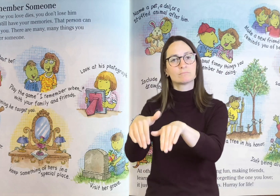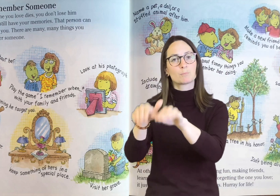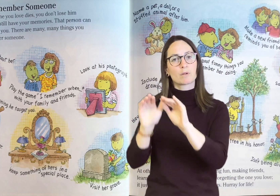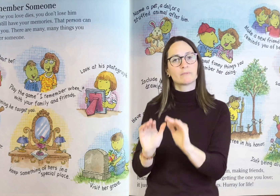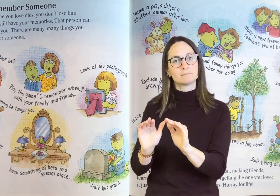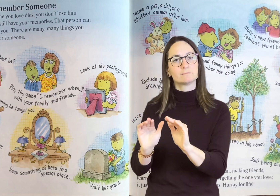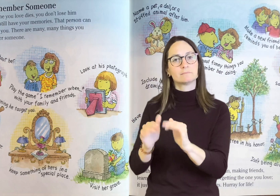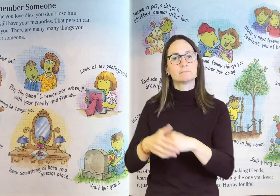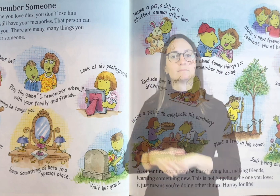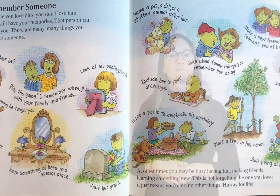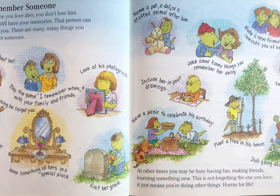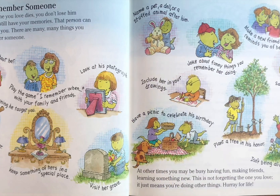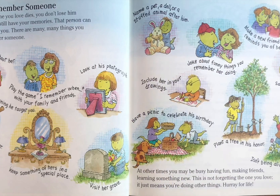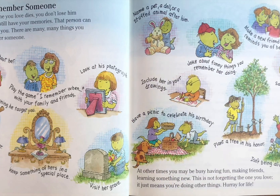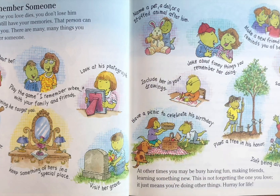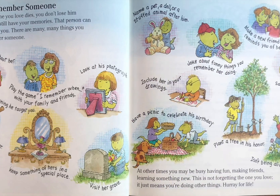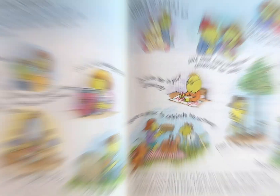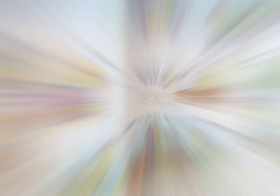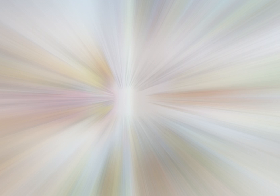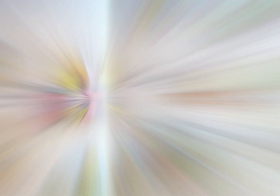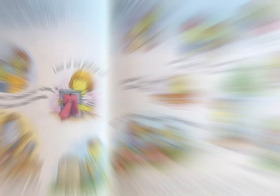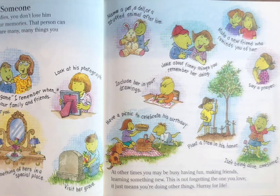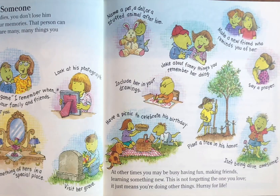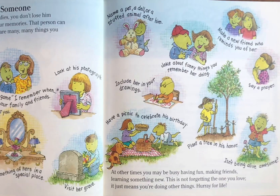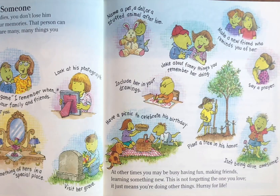Visit her grave.